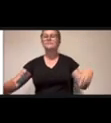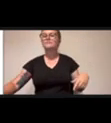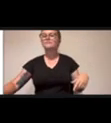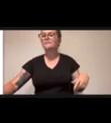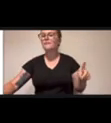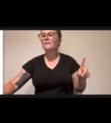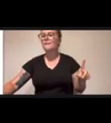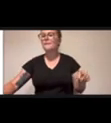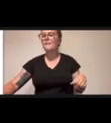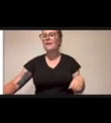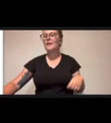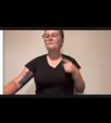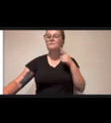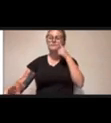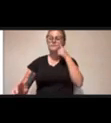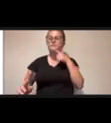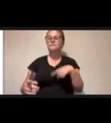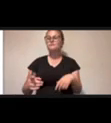each other.